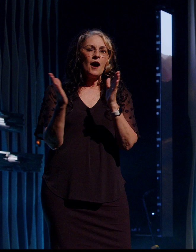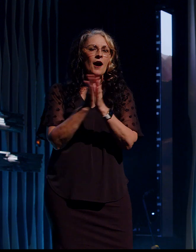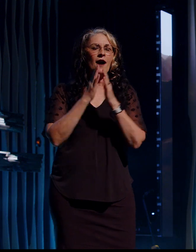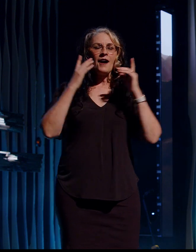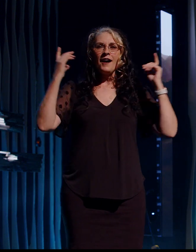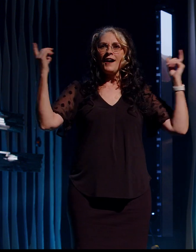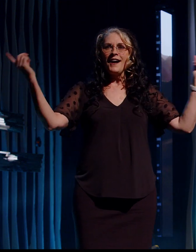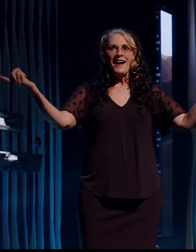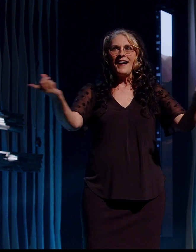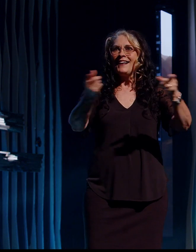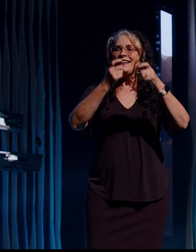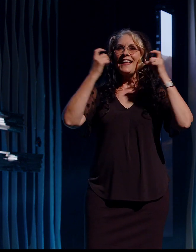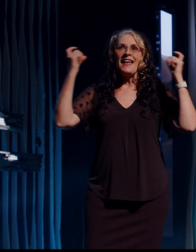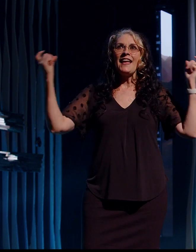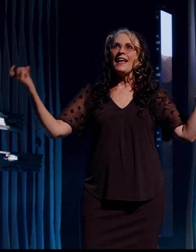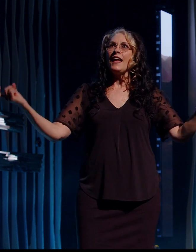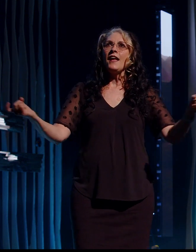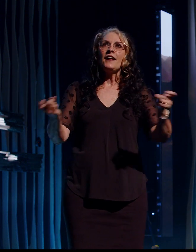hallelujah,